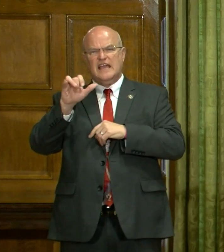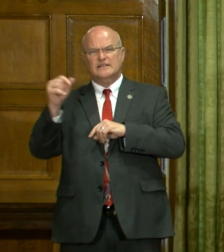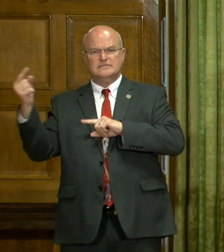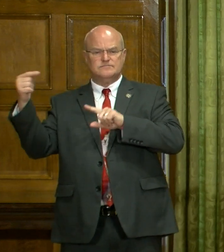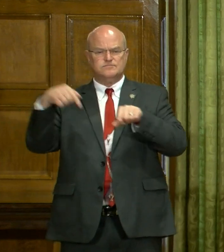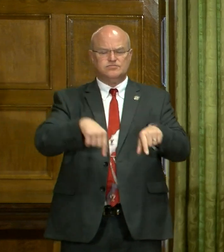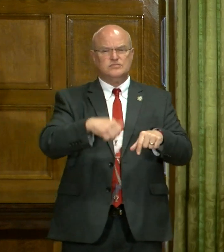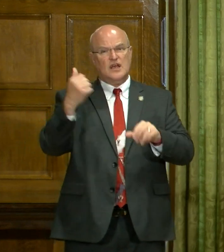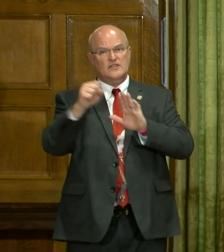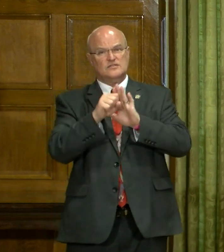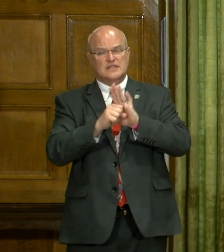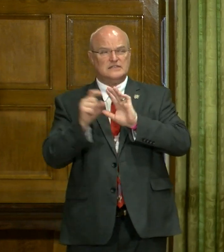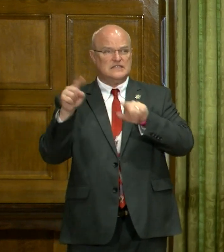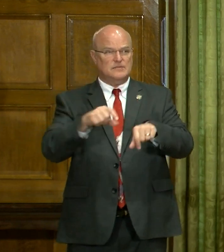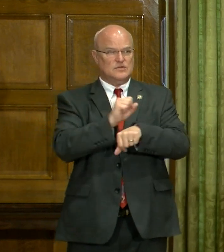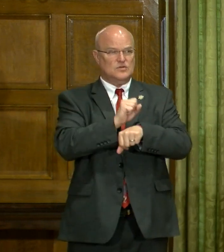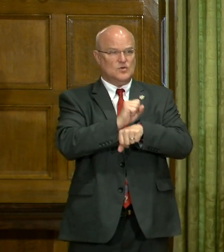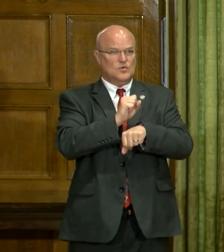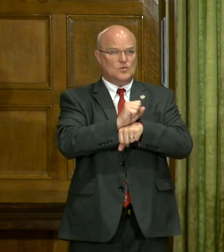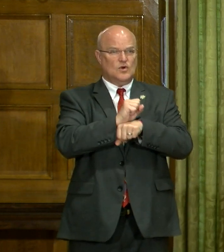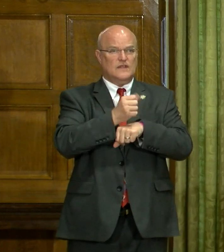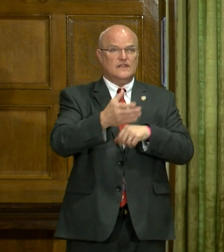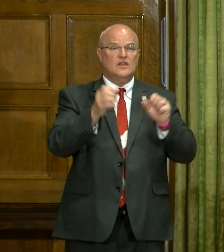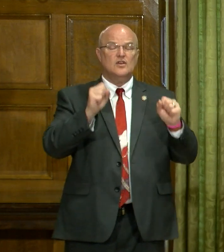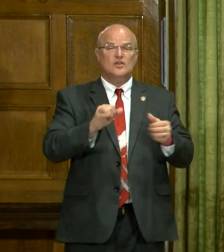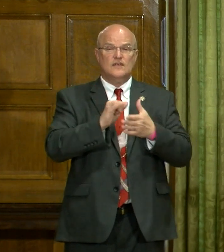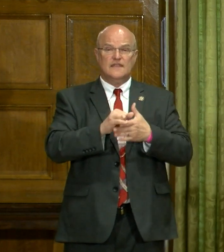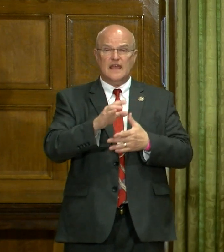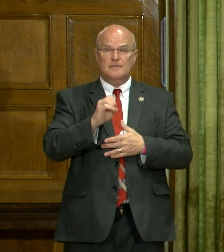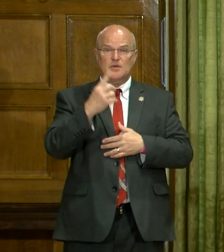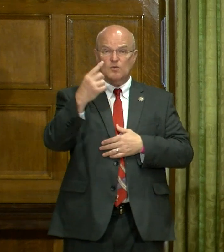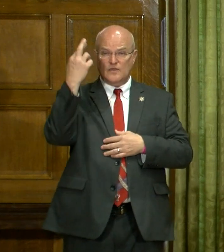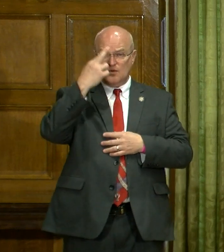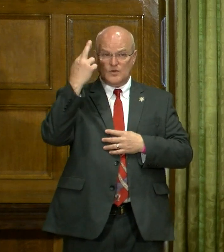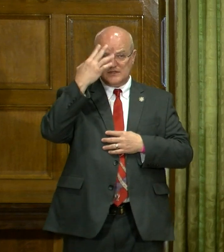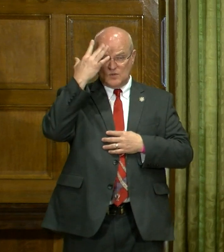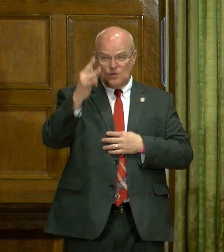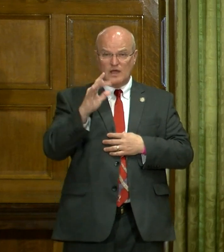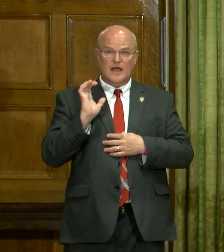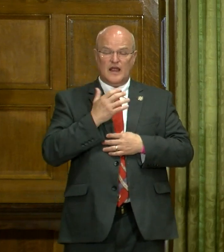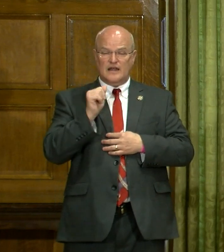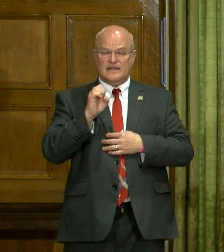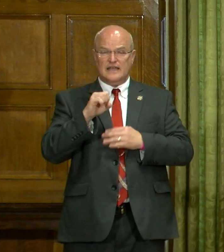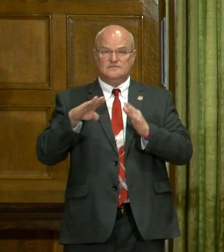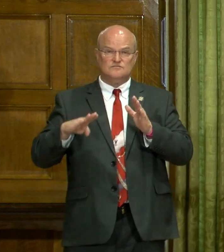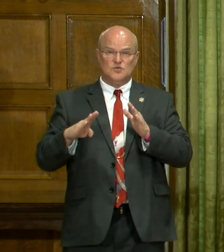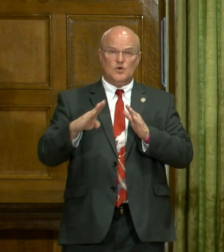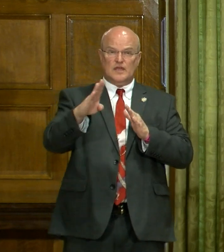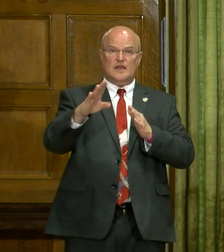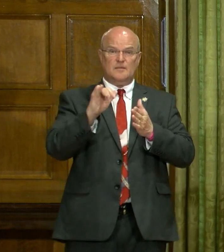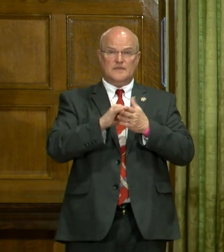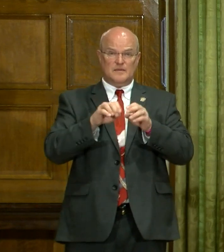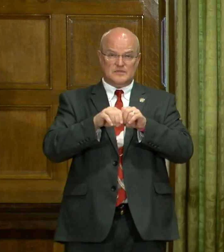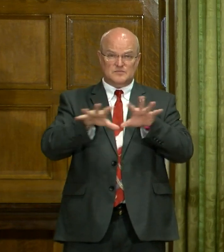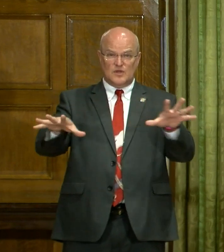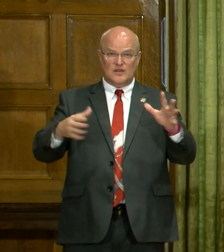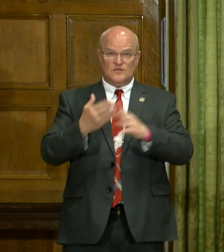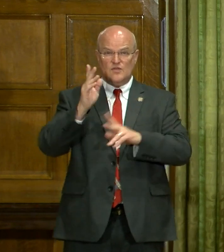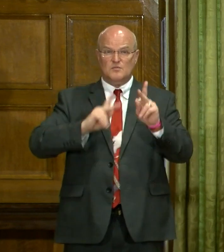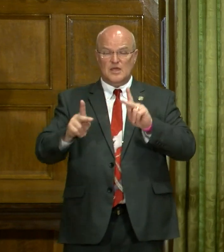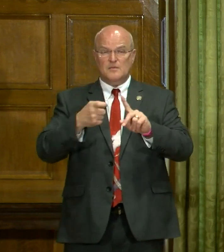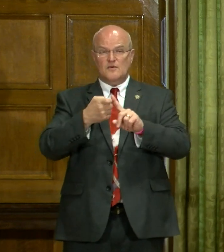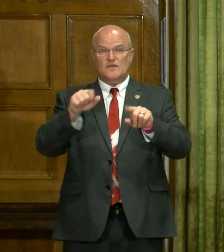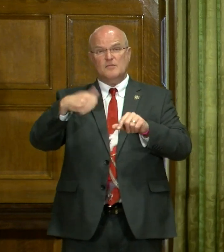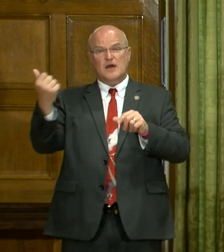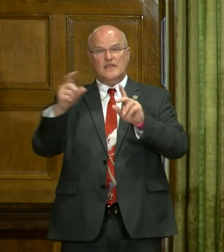even other states. So they're coming in there. Could that be one of the reasons that our cases are going up? You know, could that be spreading through those people